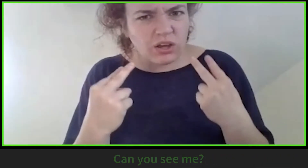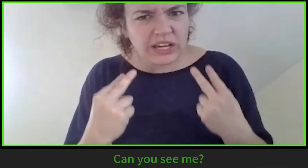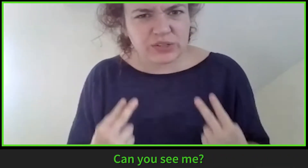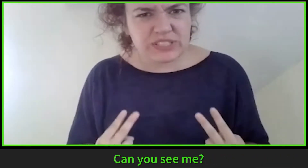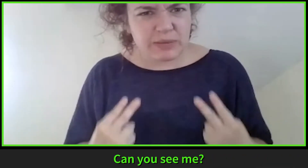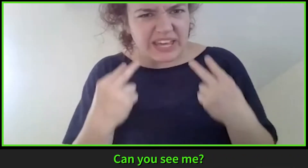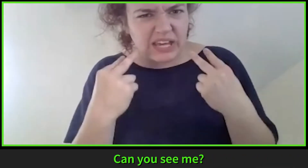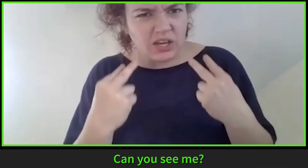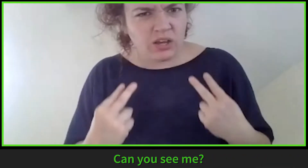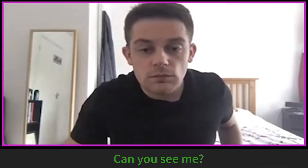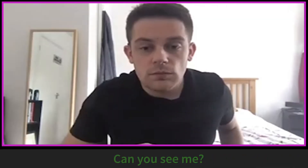Can you see me?